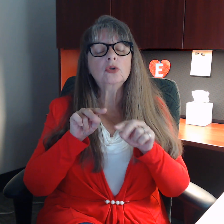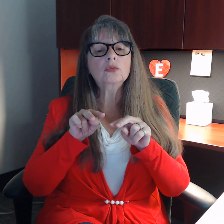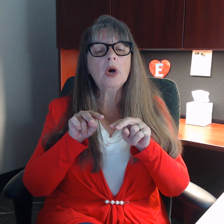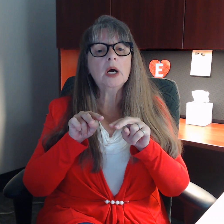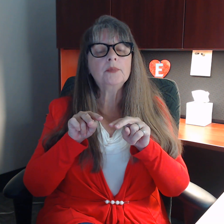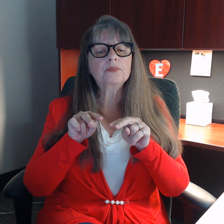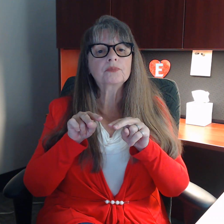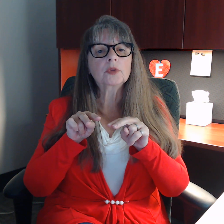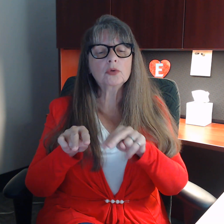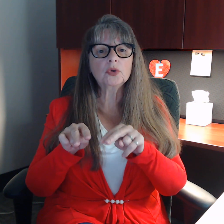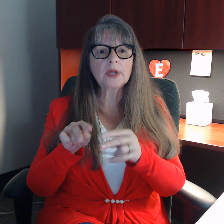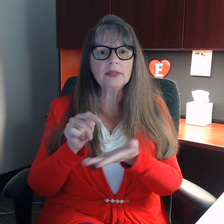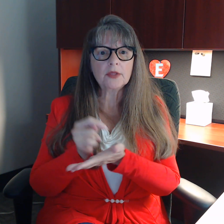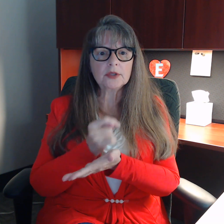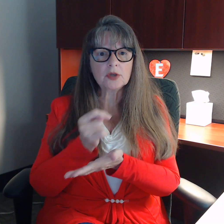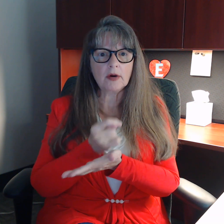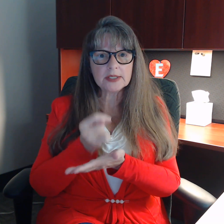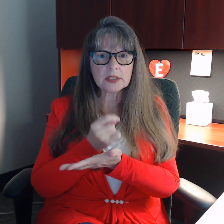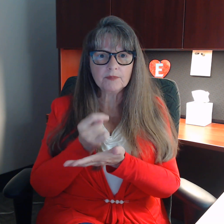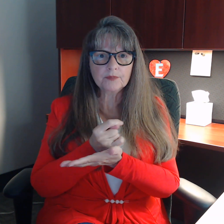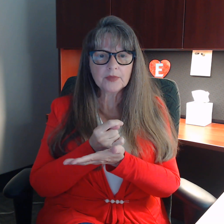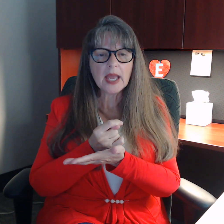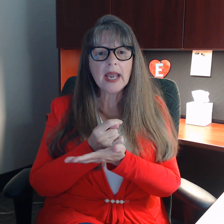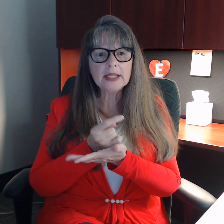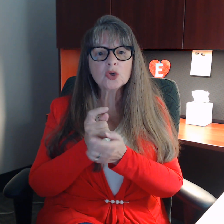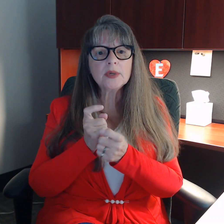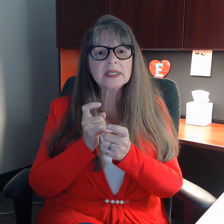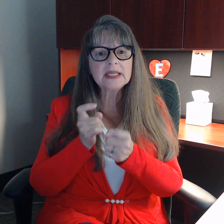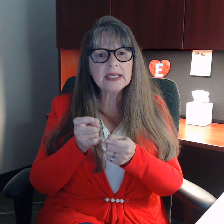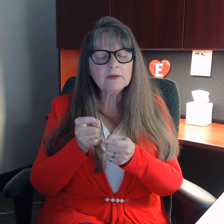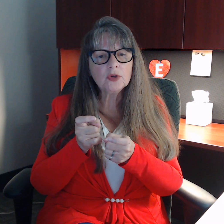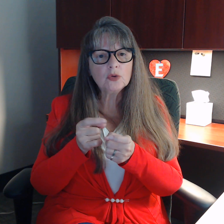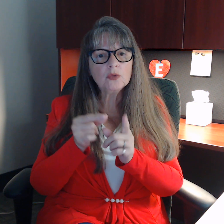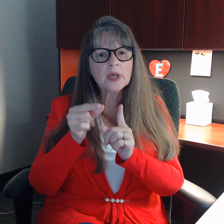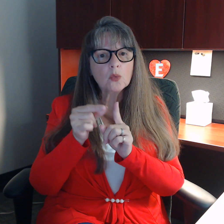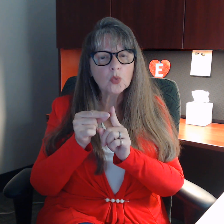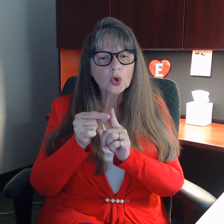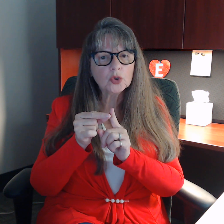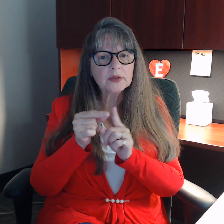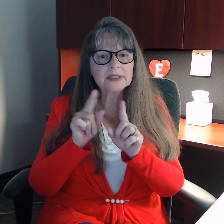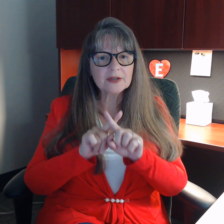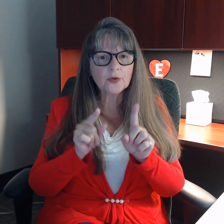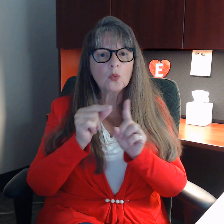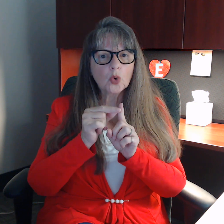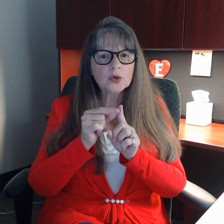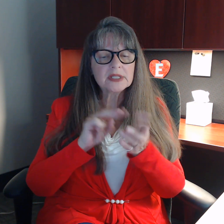you look in the thesaurus, and it's going to give you different words that mean